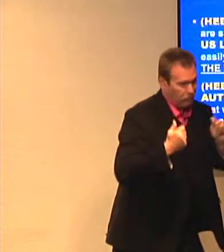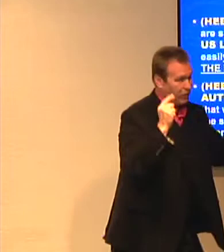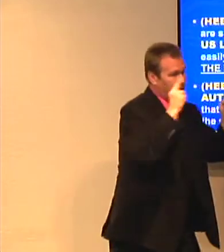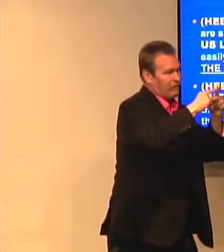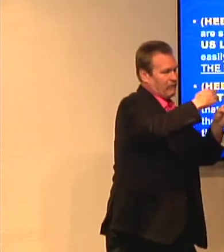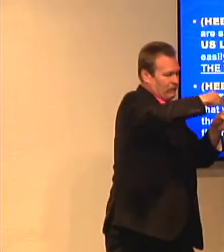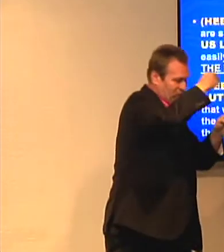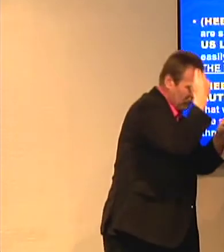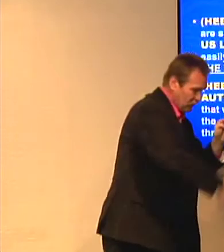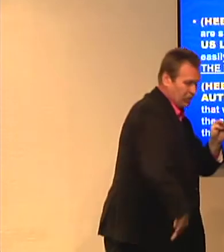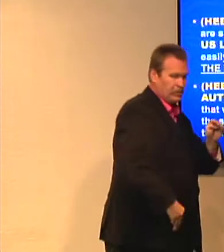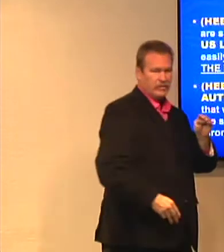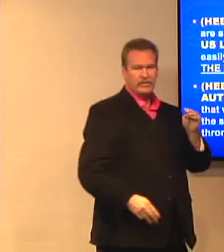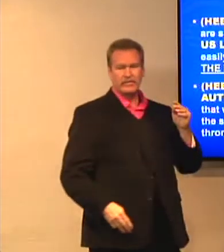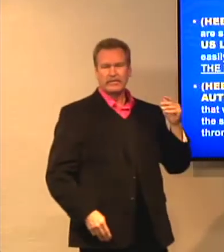He teaches us to follow him to the end.